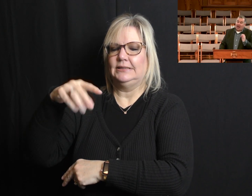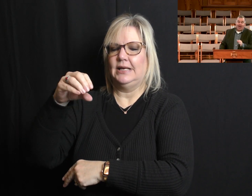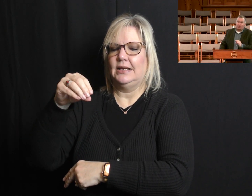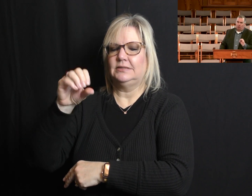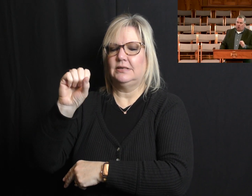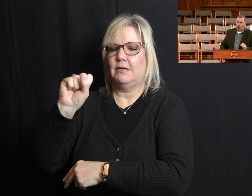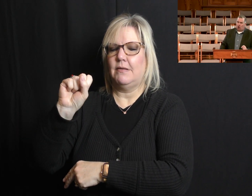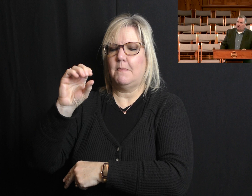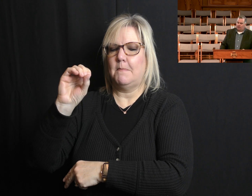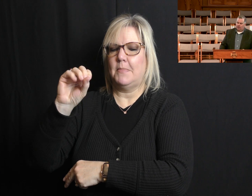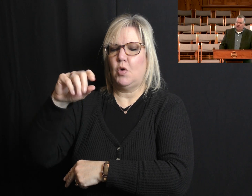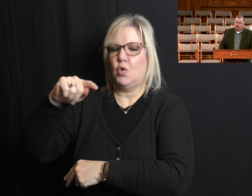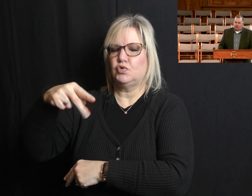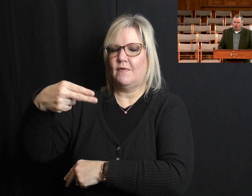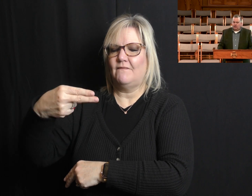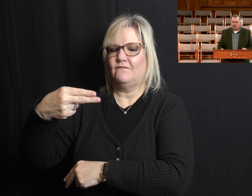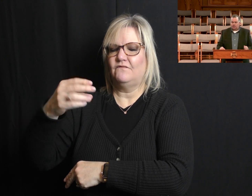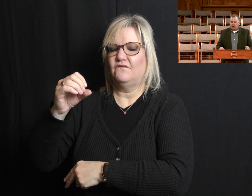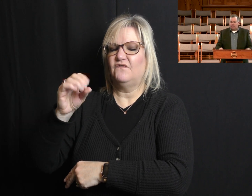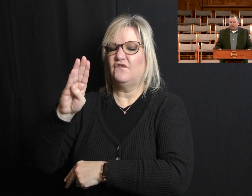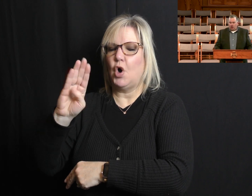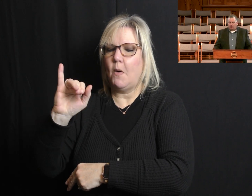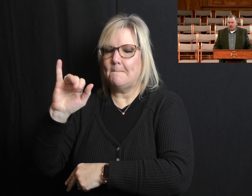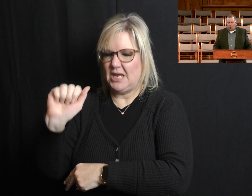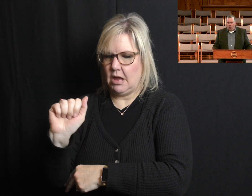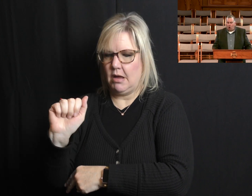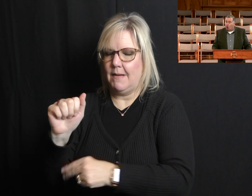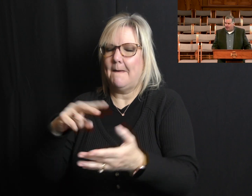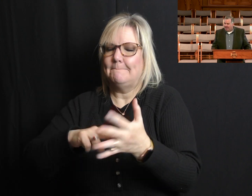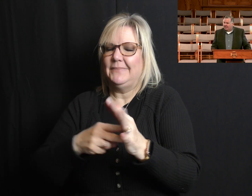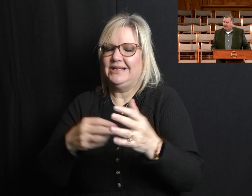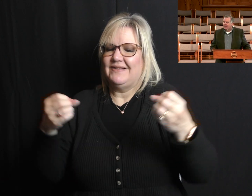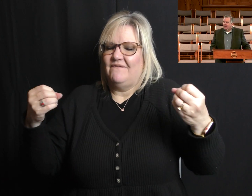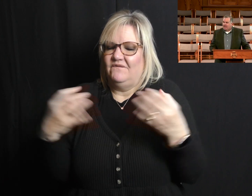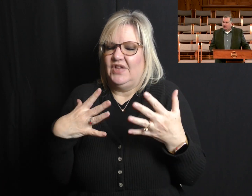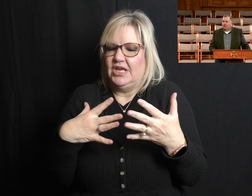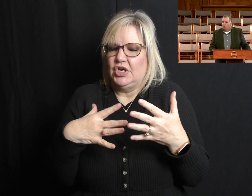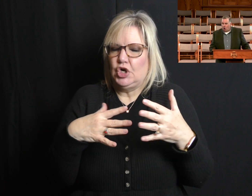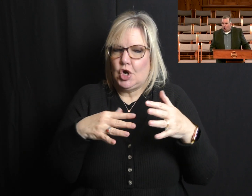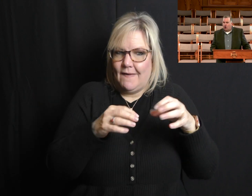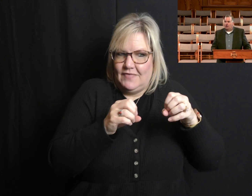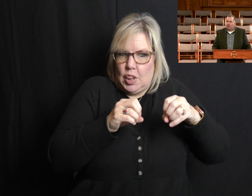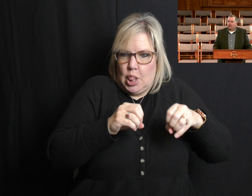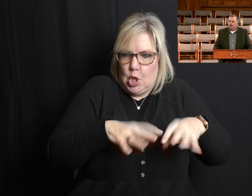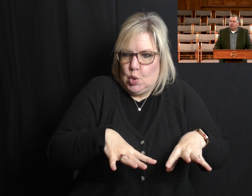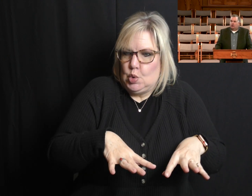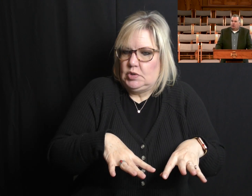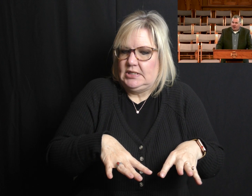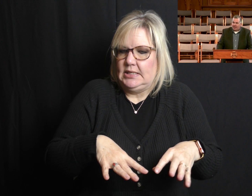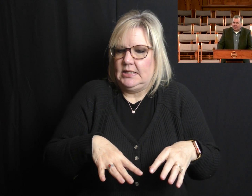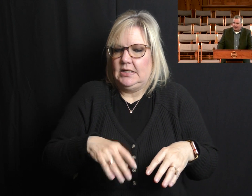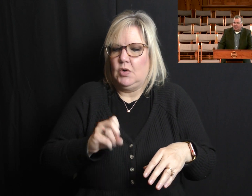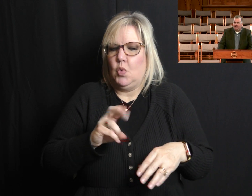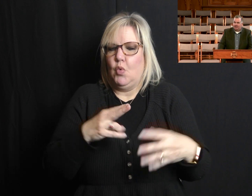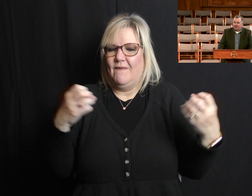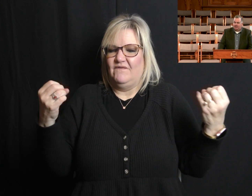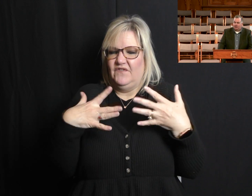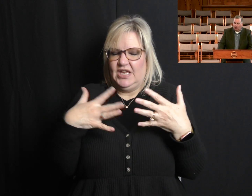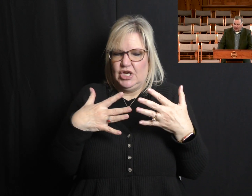The Bible word for disposophobia or hoarding is the word